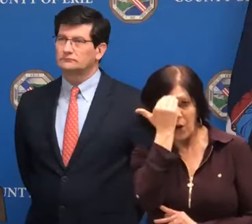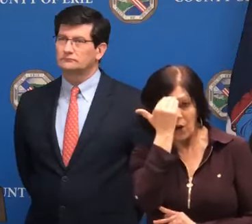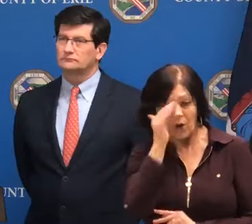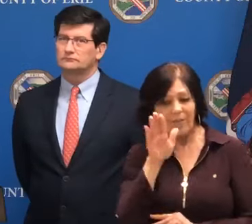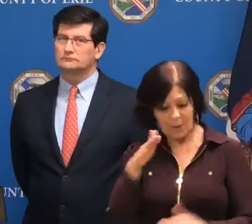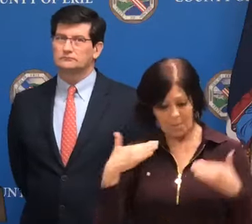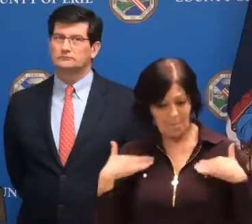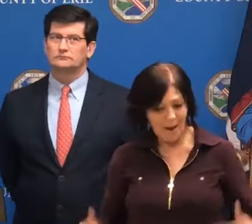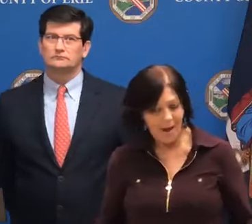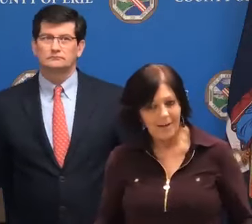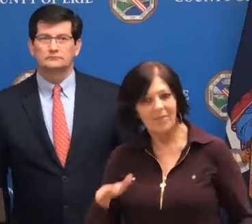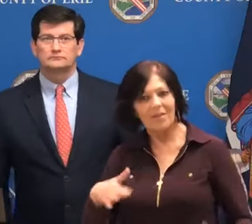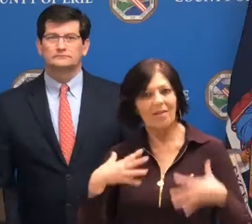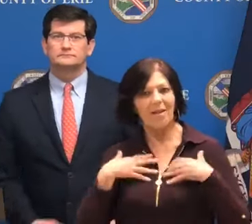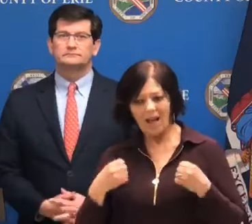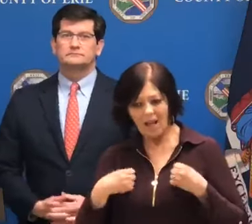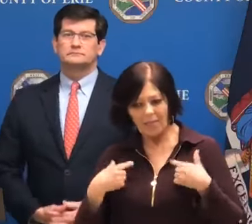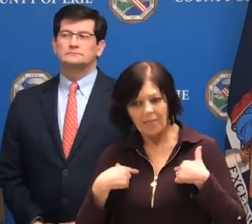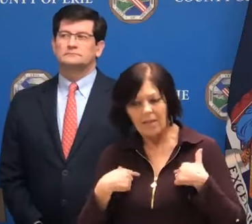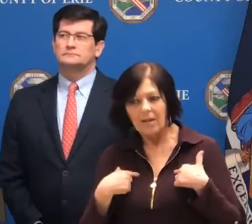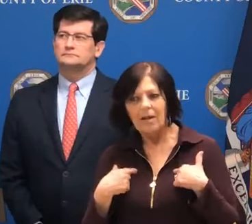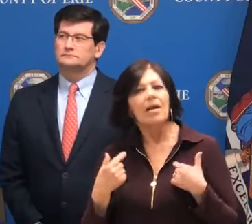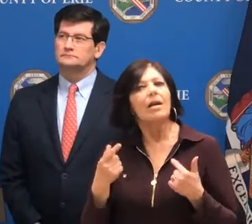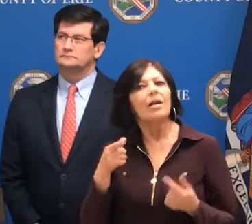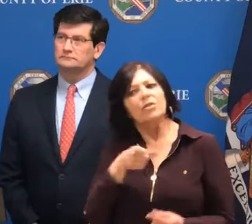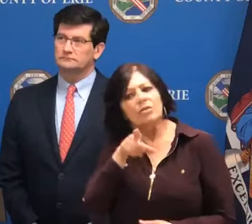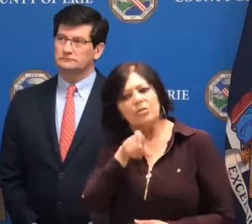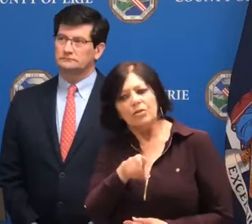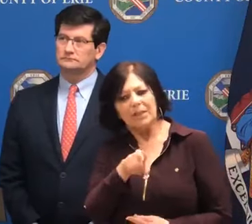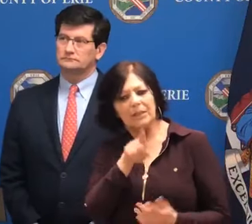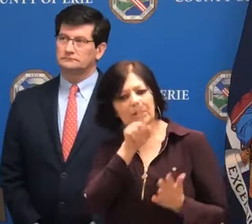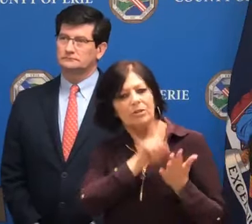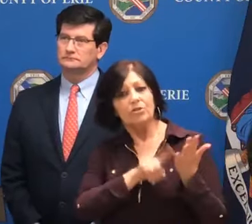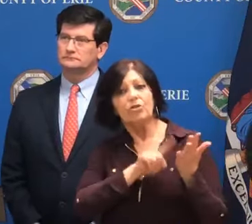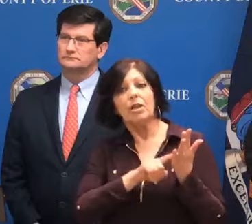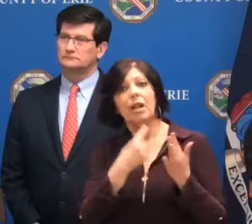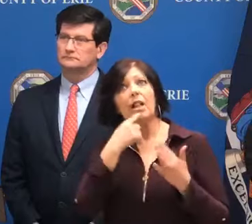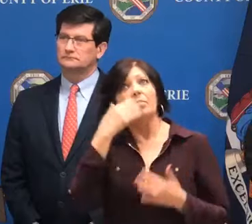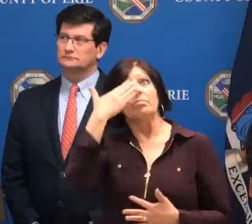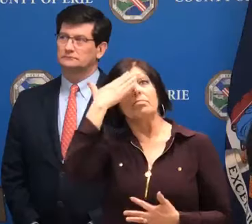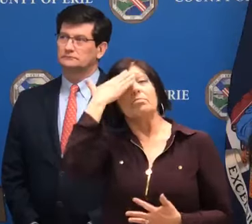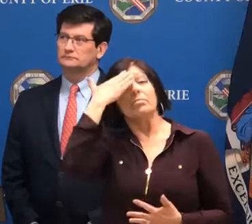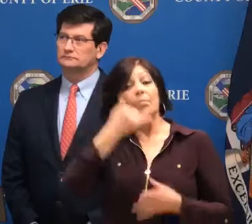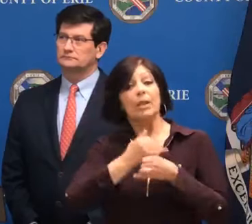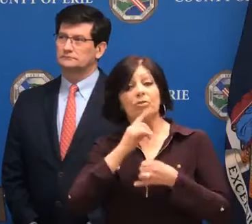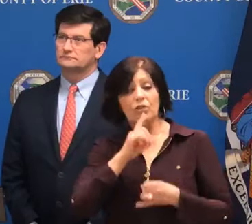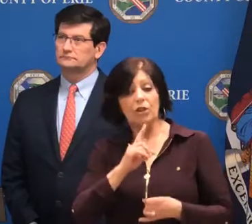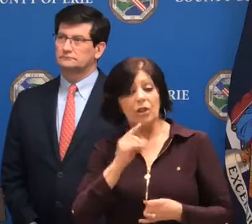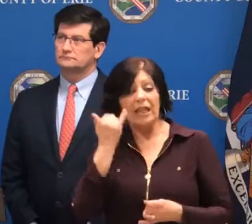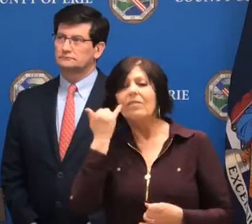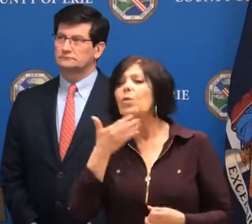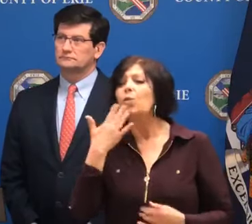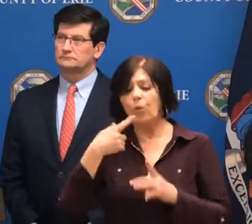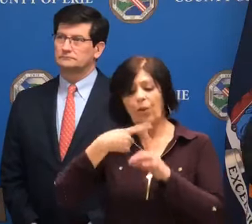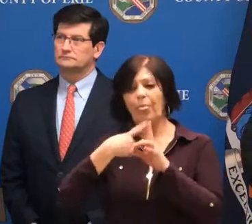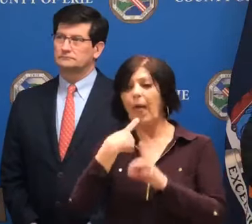their bodies, of their health conditions, because they should be checking their temperatures, just making sure if you don't have a